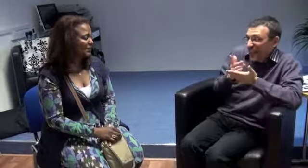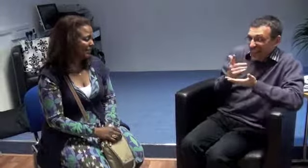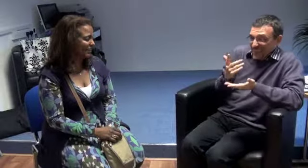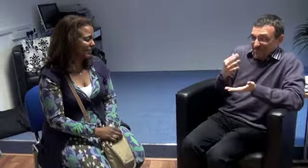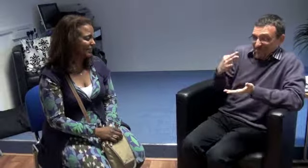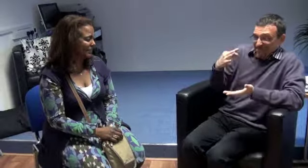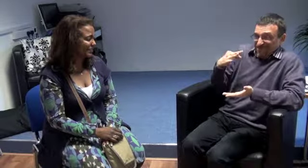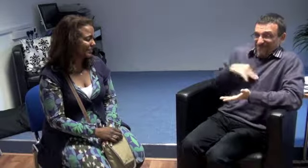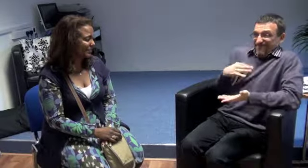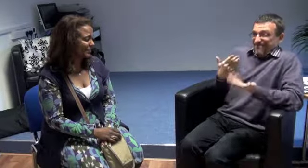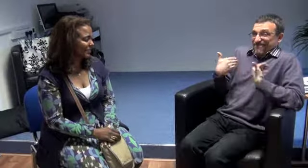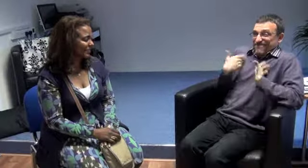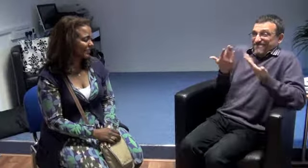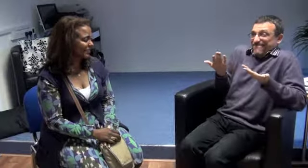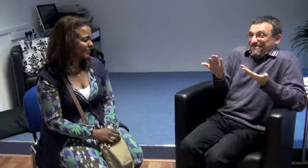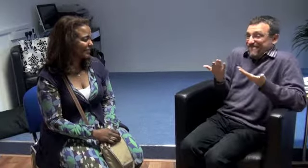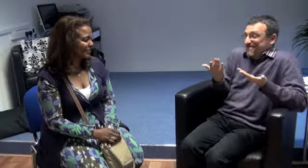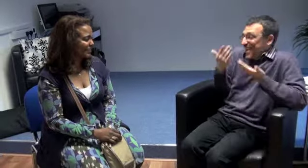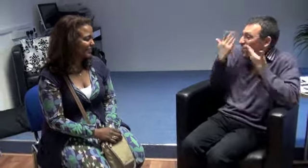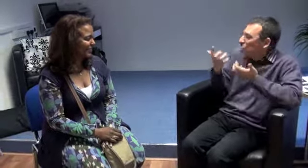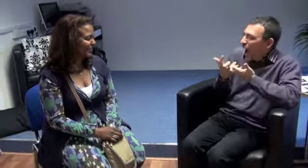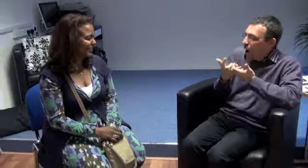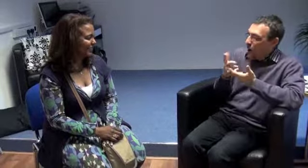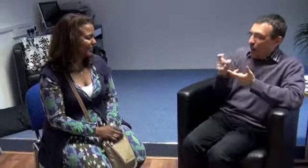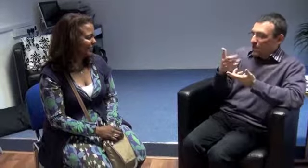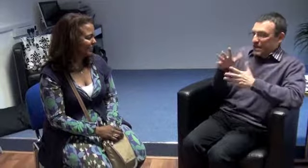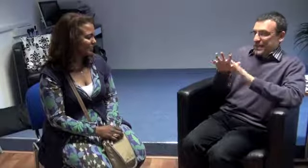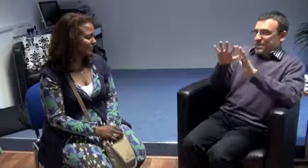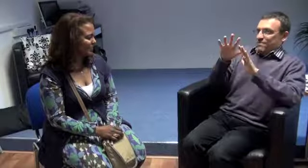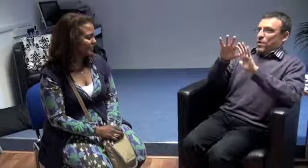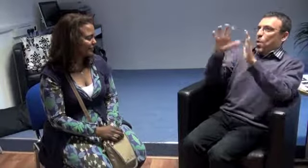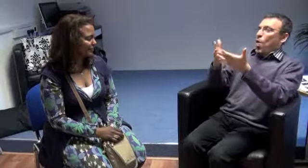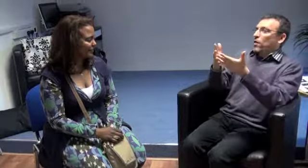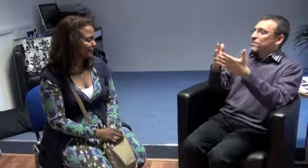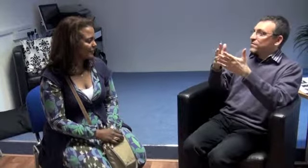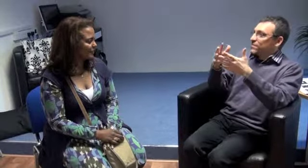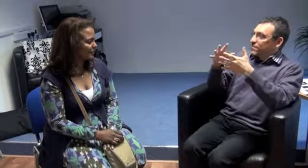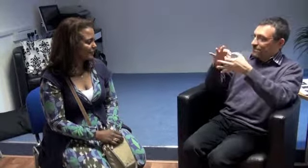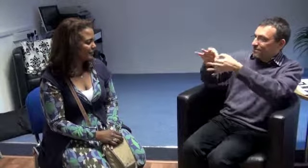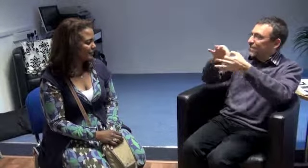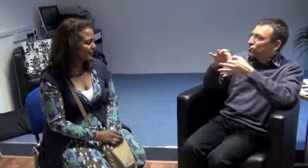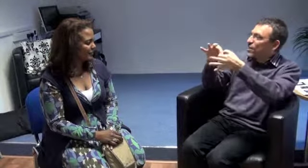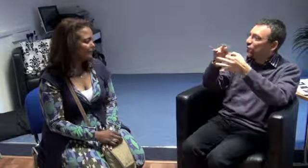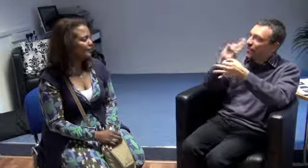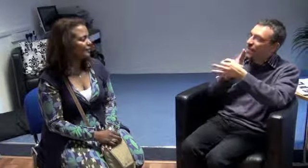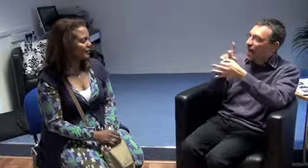lucky. That's true. They've all been a huge benefit to me. For example, I attended a World Federation of the